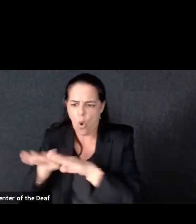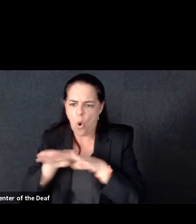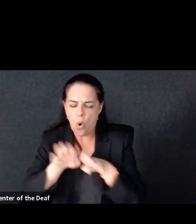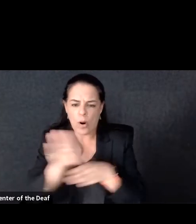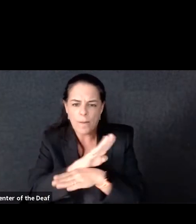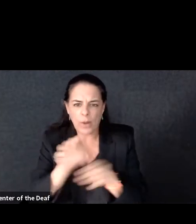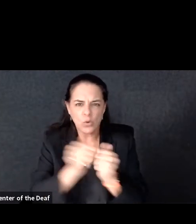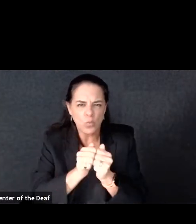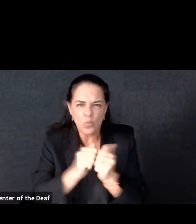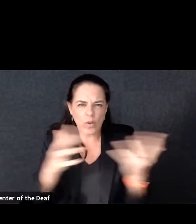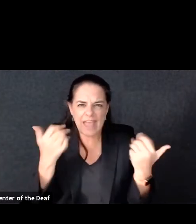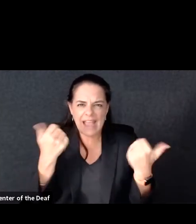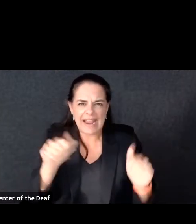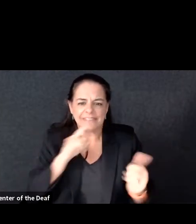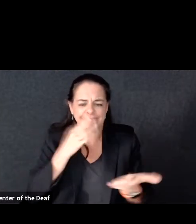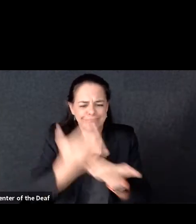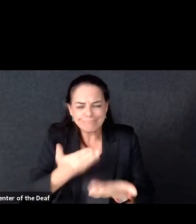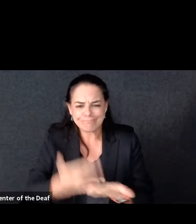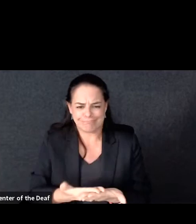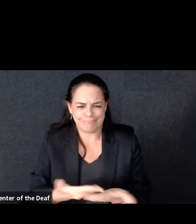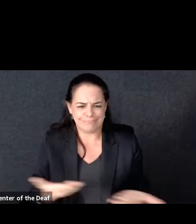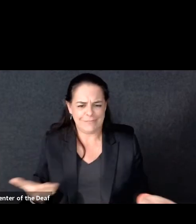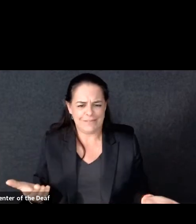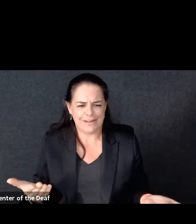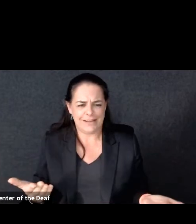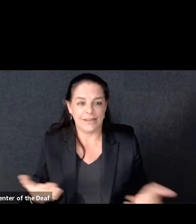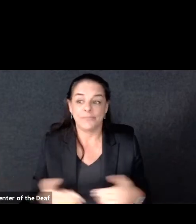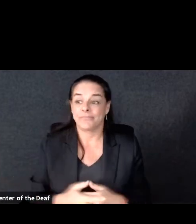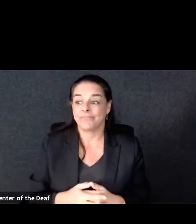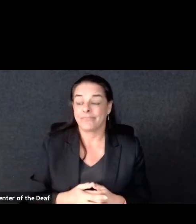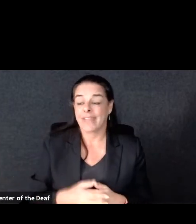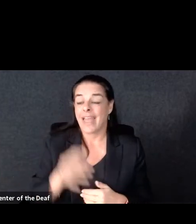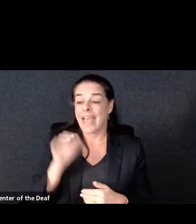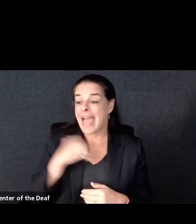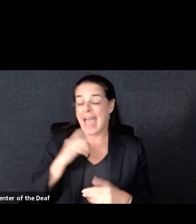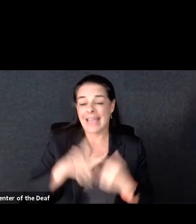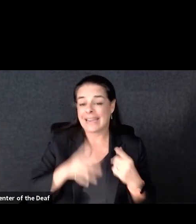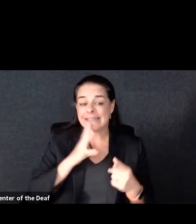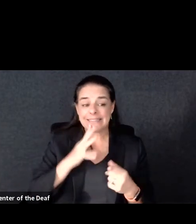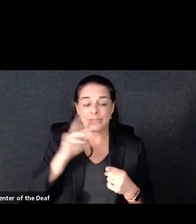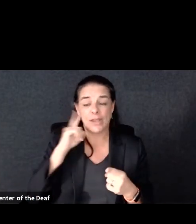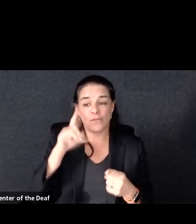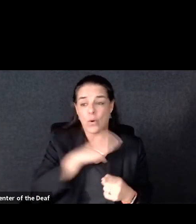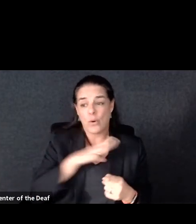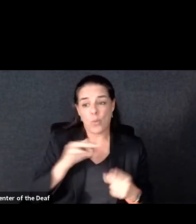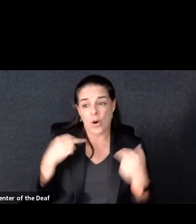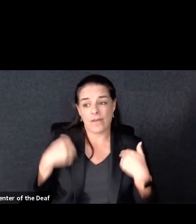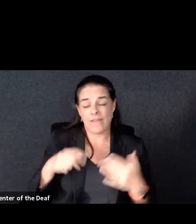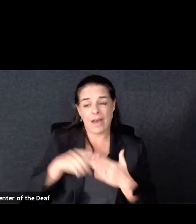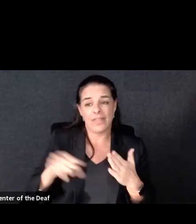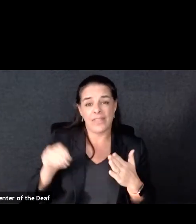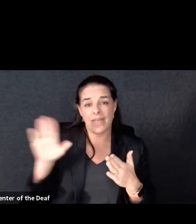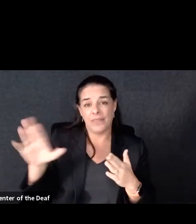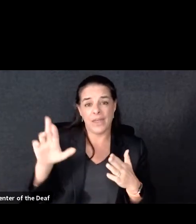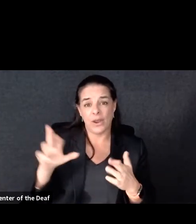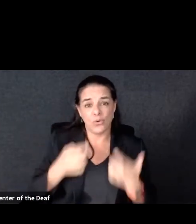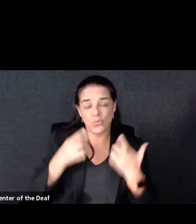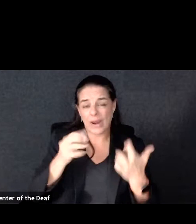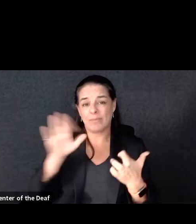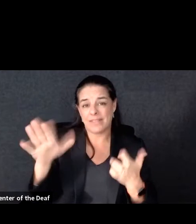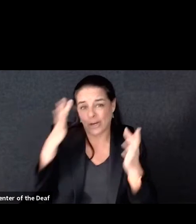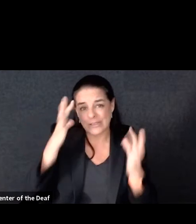any due process or factual evidence of clusters? You have to, I can't speak for the Board of Health and what their recommendations and their decisions